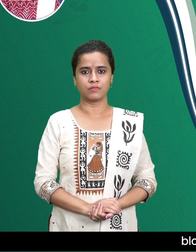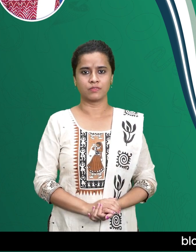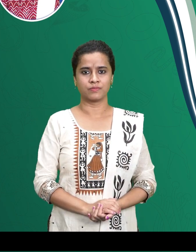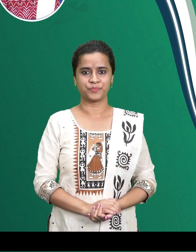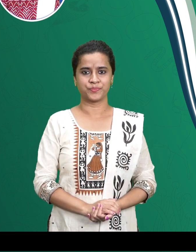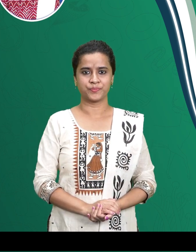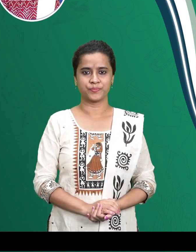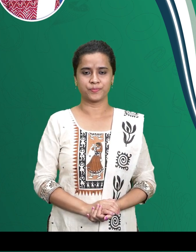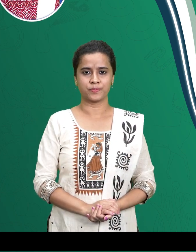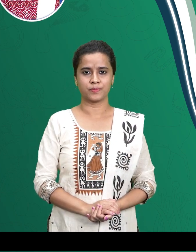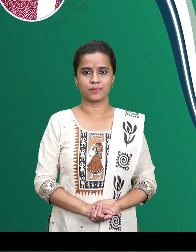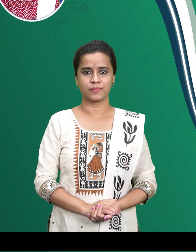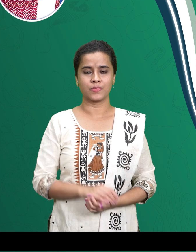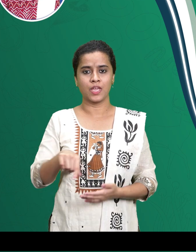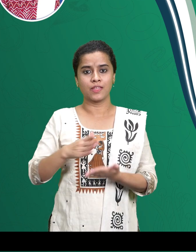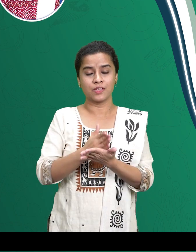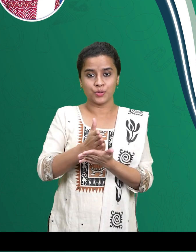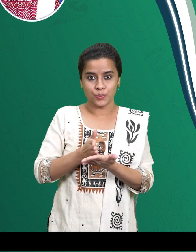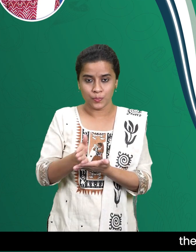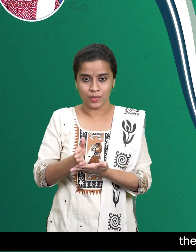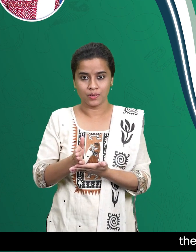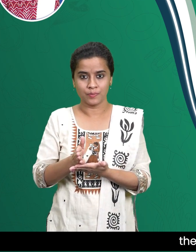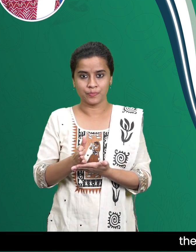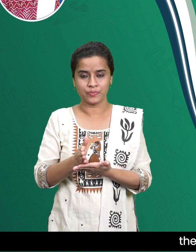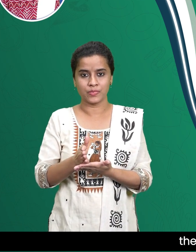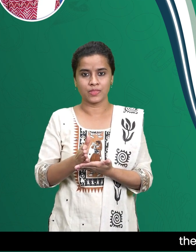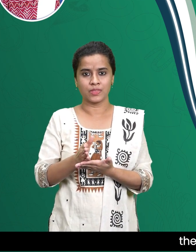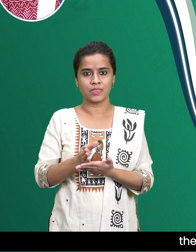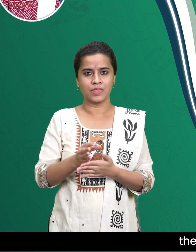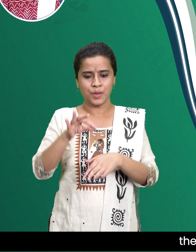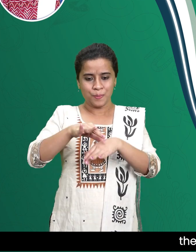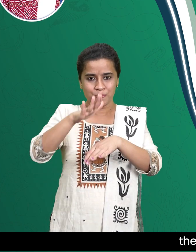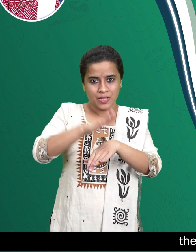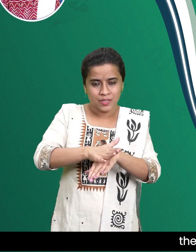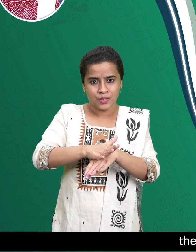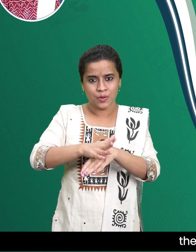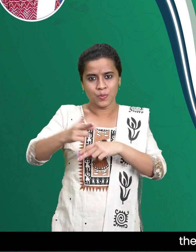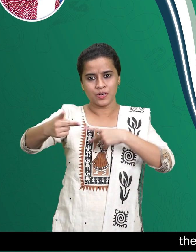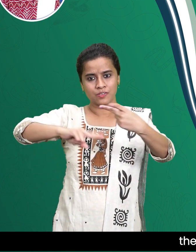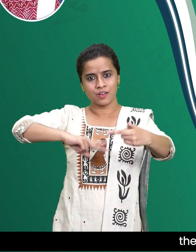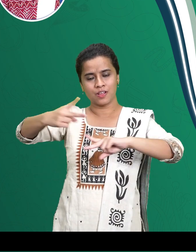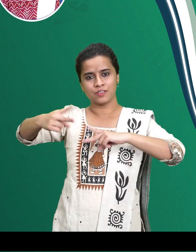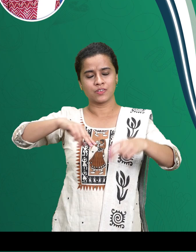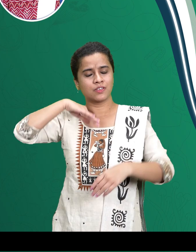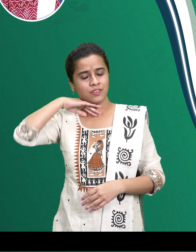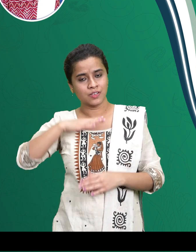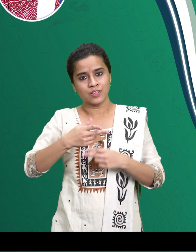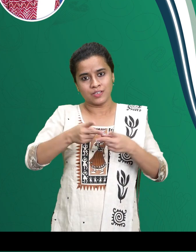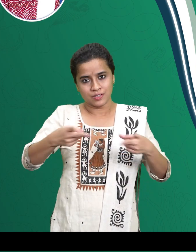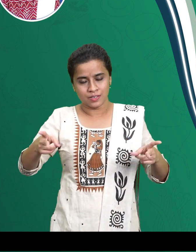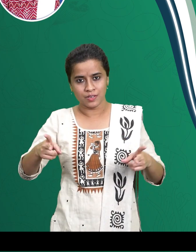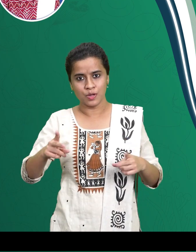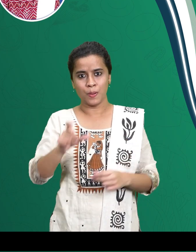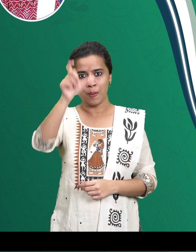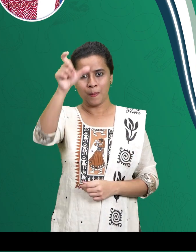In this way they can transfer diseases from person to